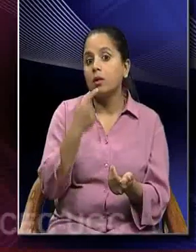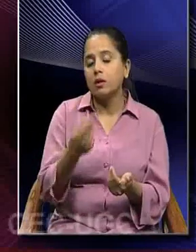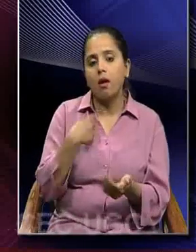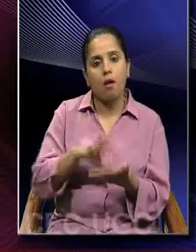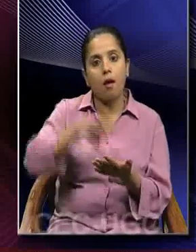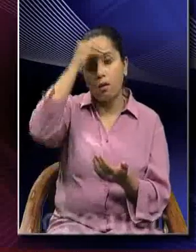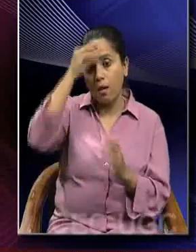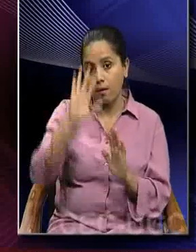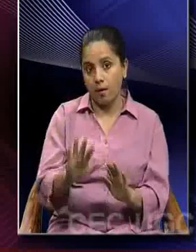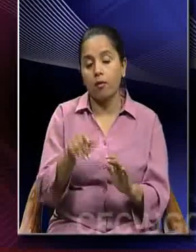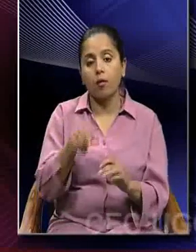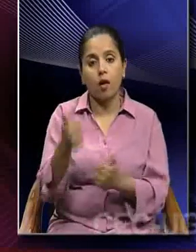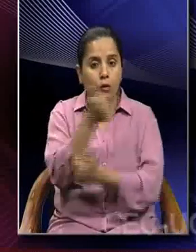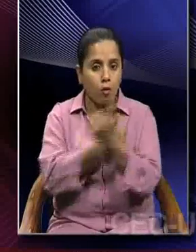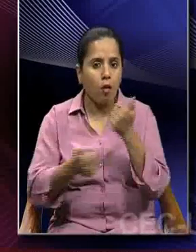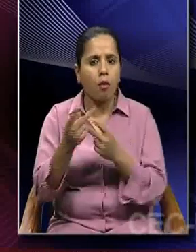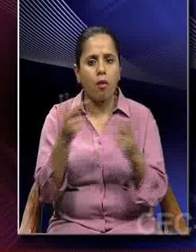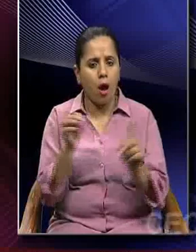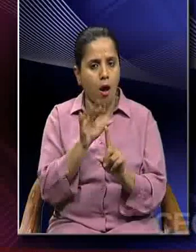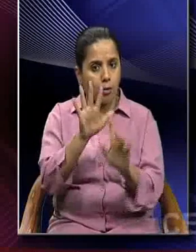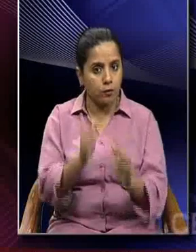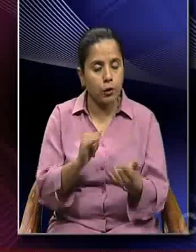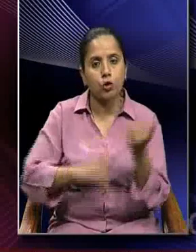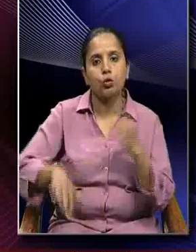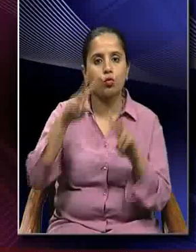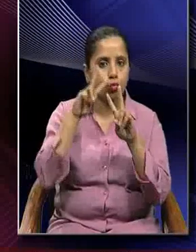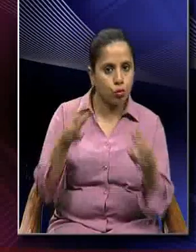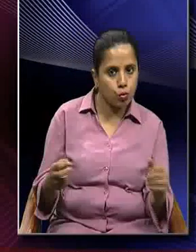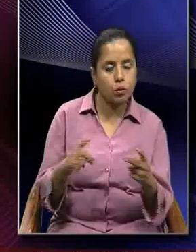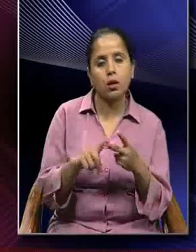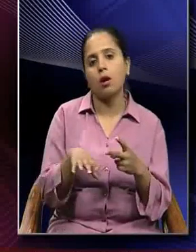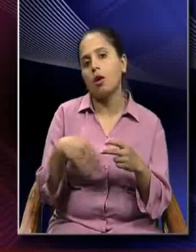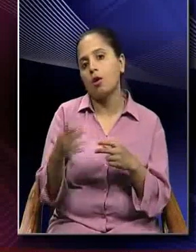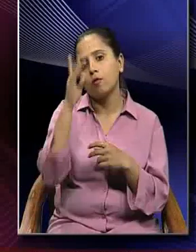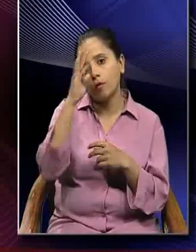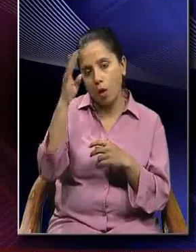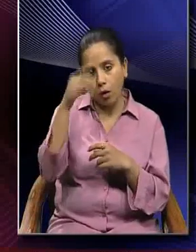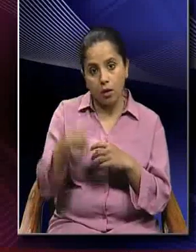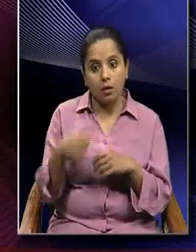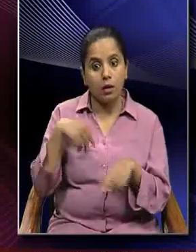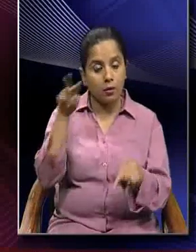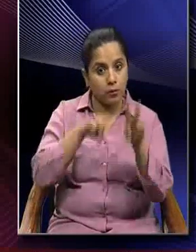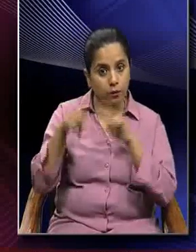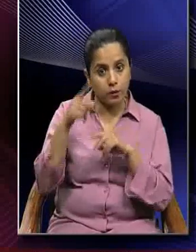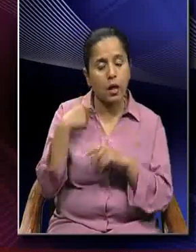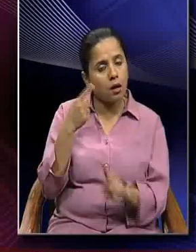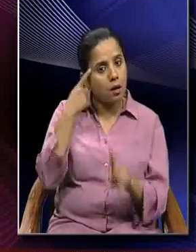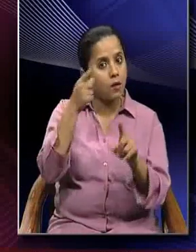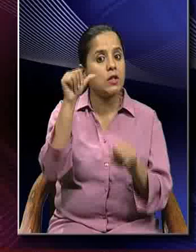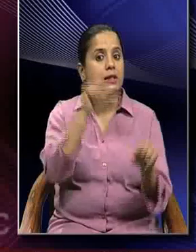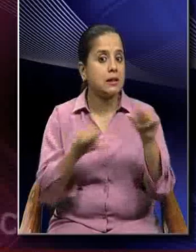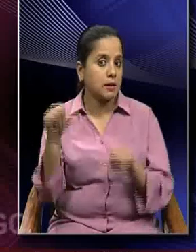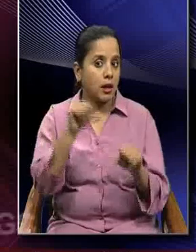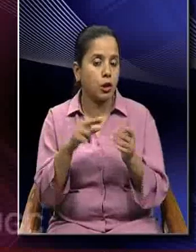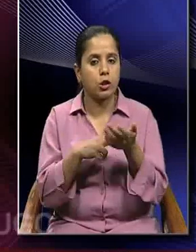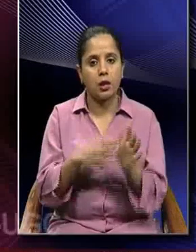that there are competing approaches to social research based on the philosophical assumptions about the purpose of science and the